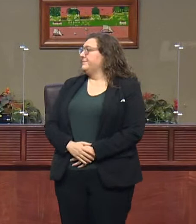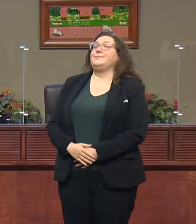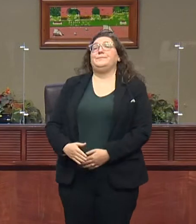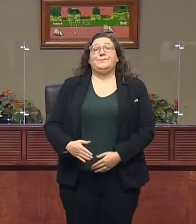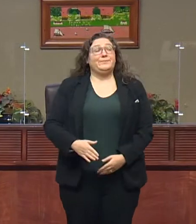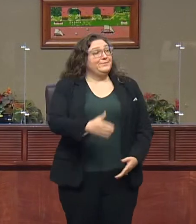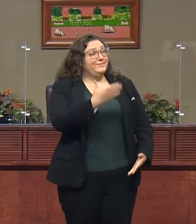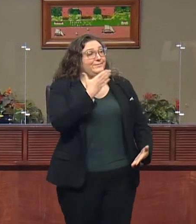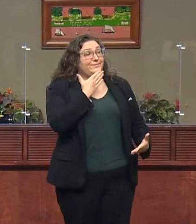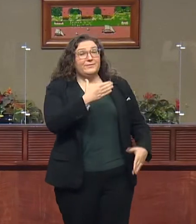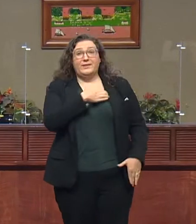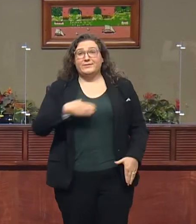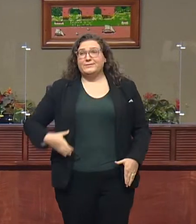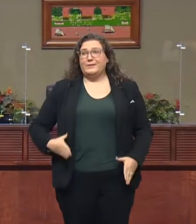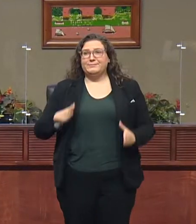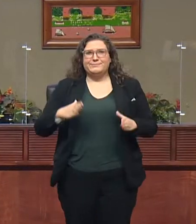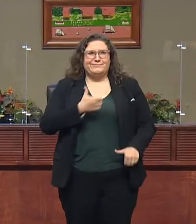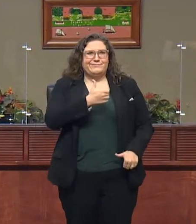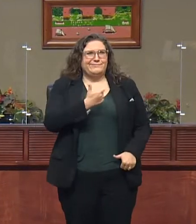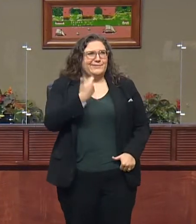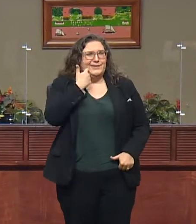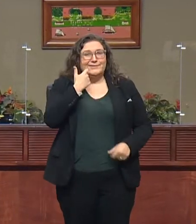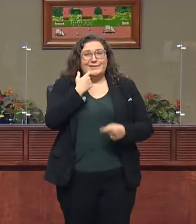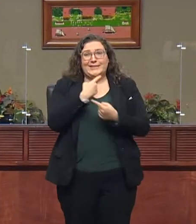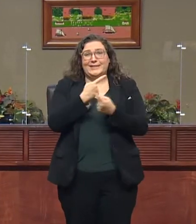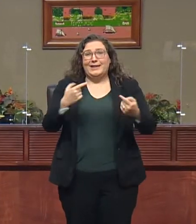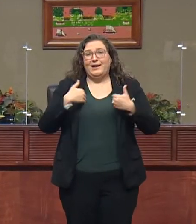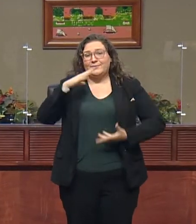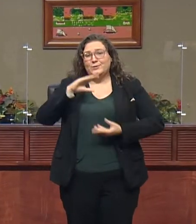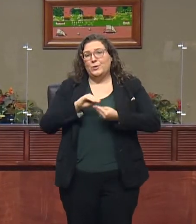Thank you. As the mayor previously mentioned, we've had